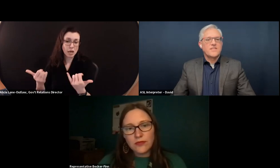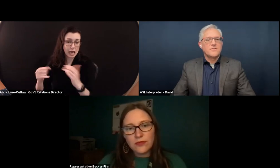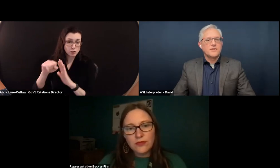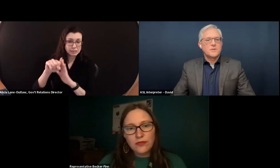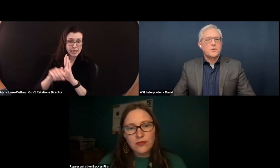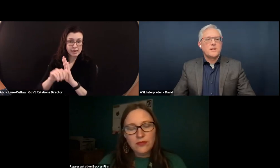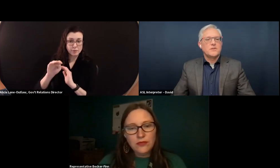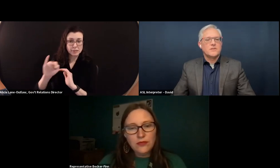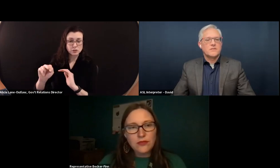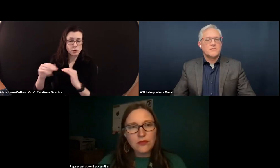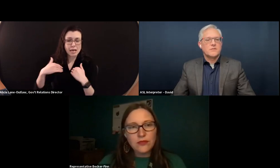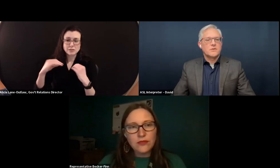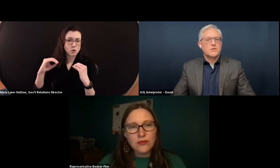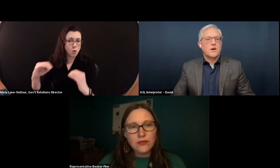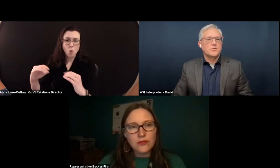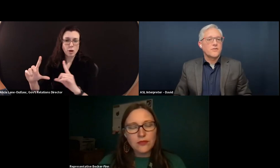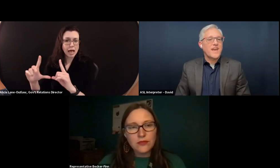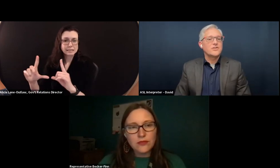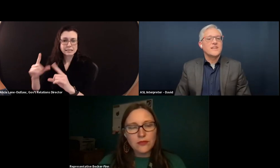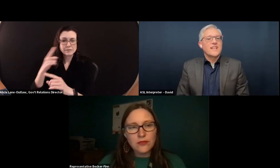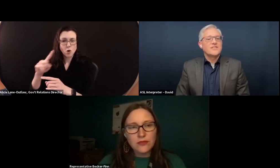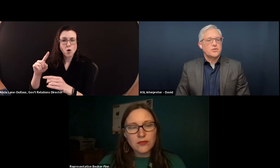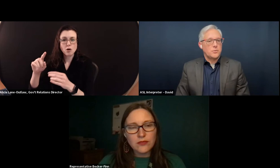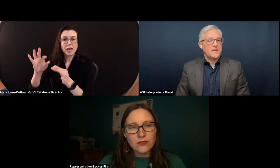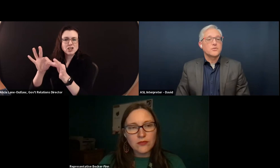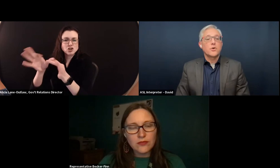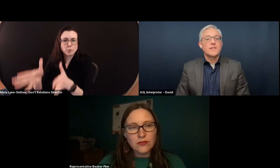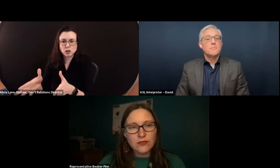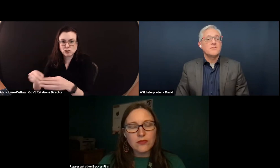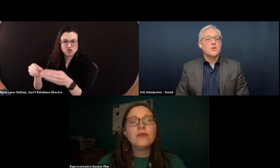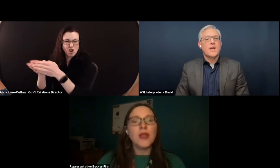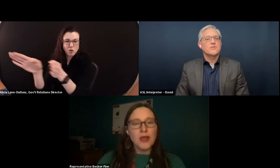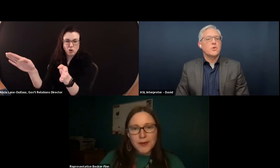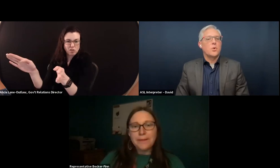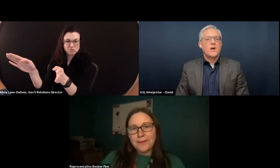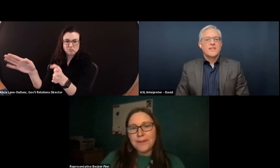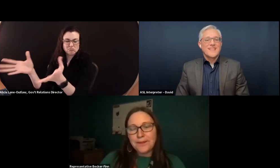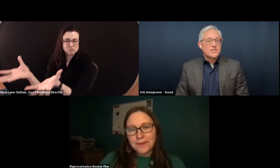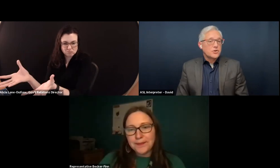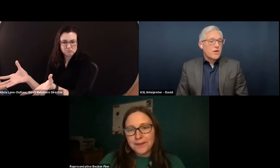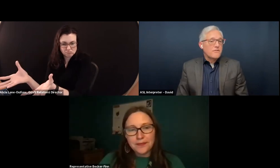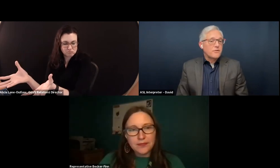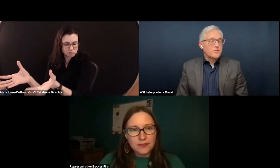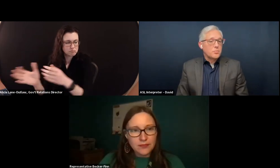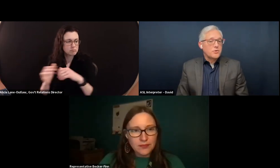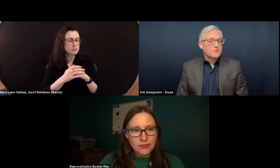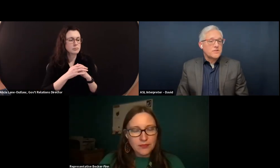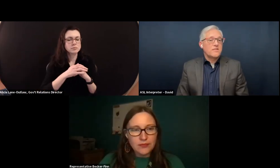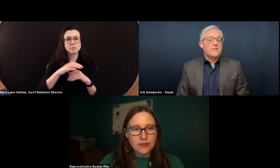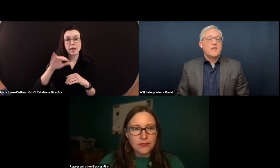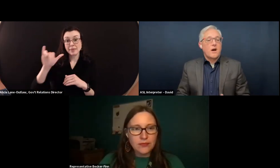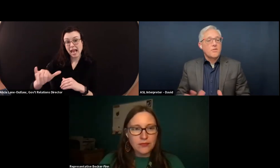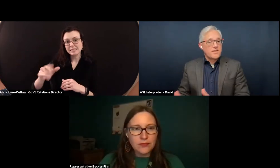audience of the difference between certification and licensure, because currently Minnesota has no licensure law for